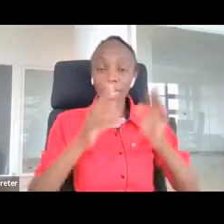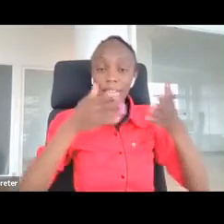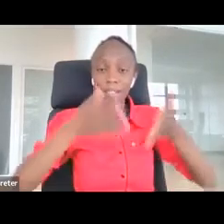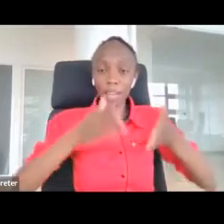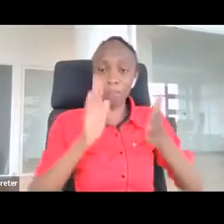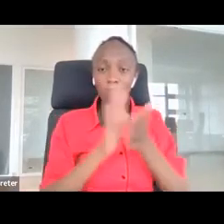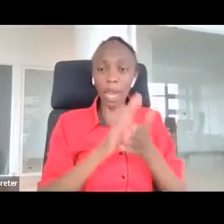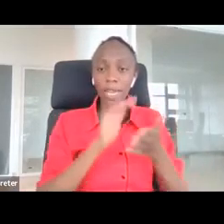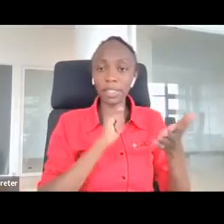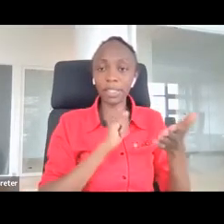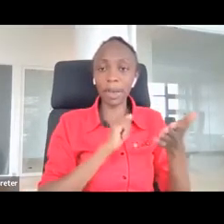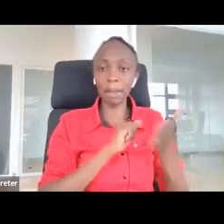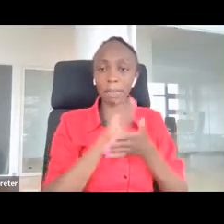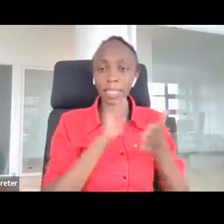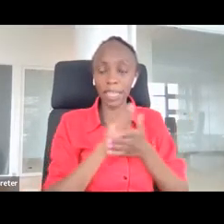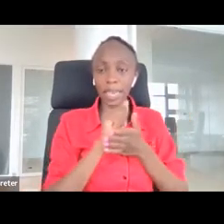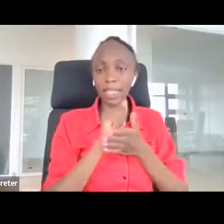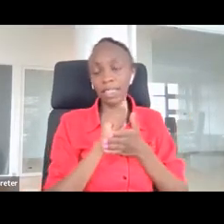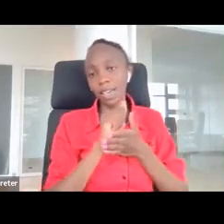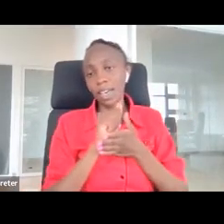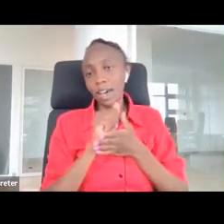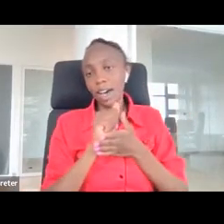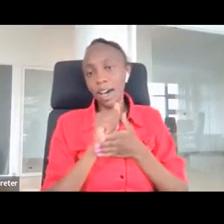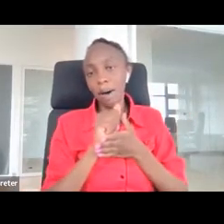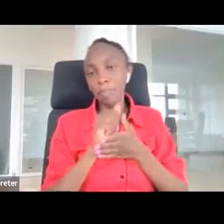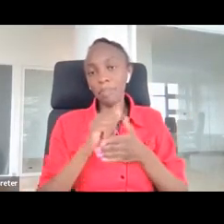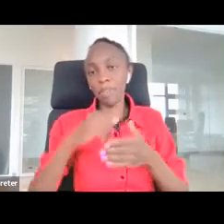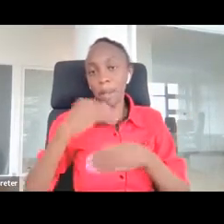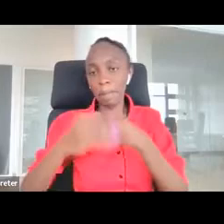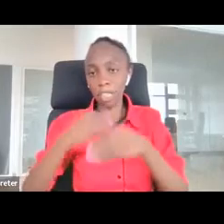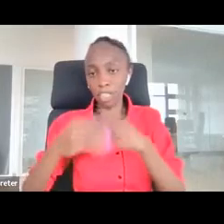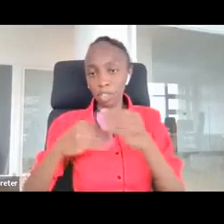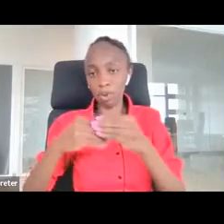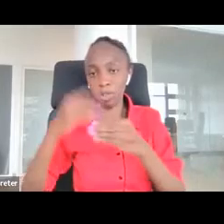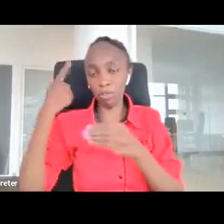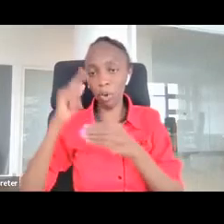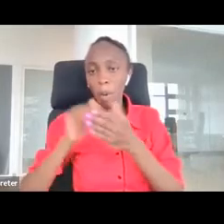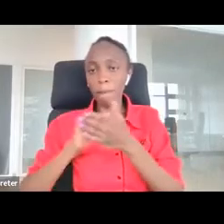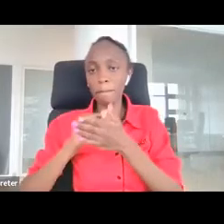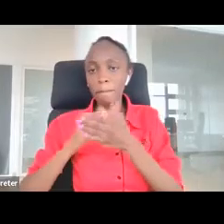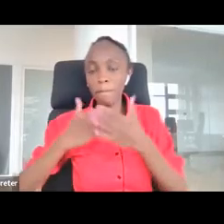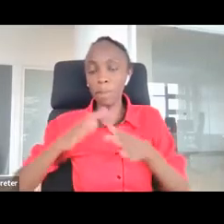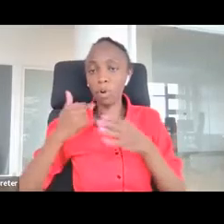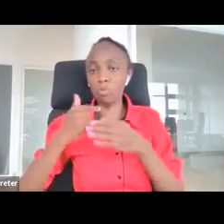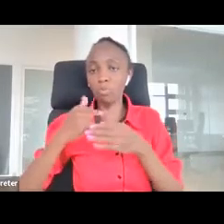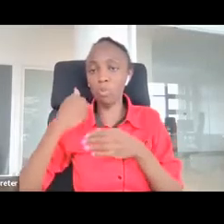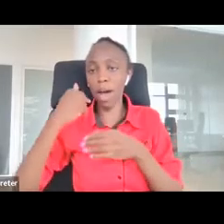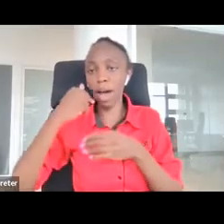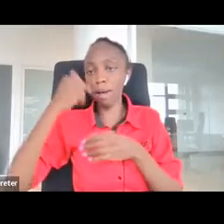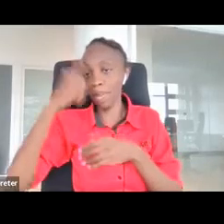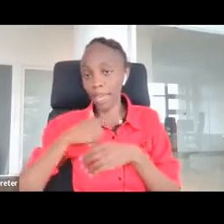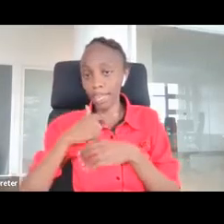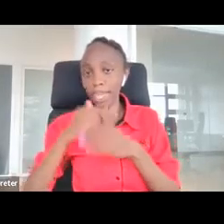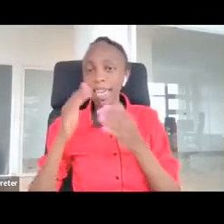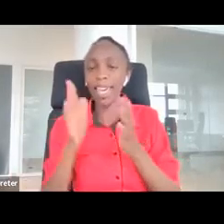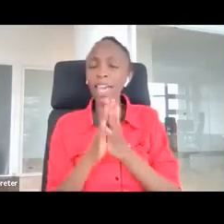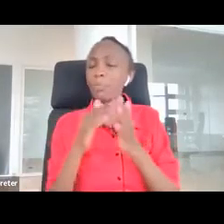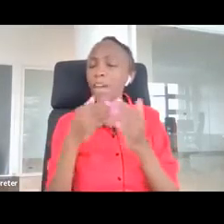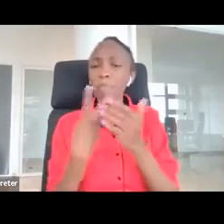print disabilities. And I want to say that is good. We have also partnered in many other issues.